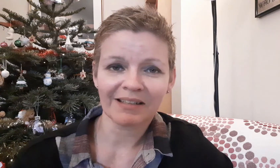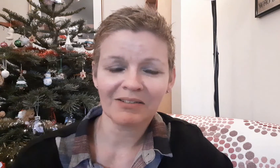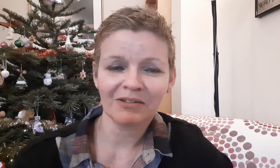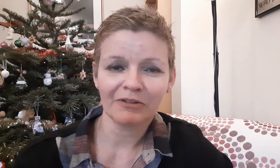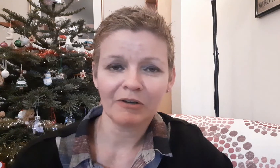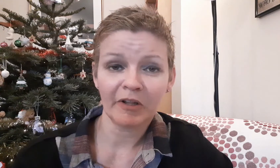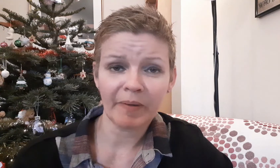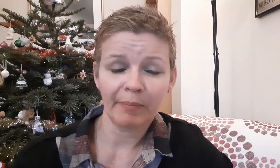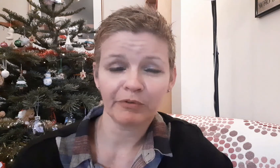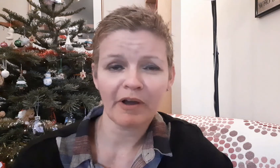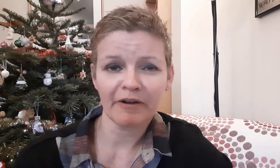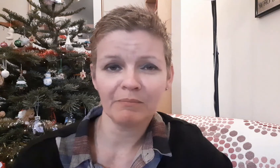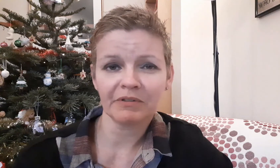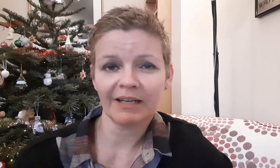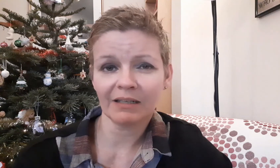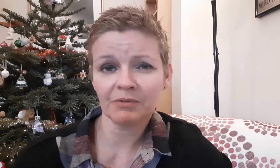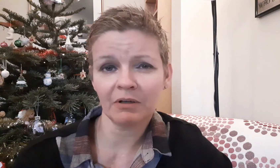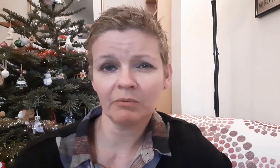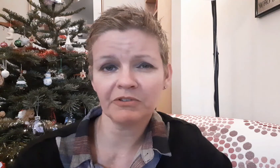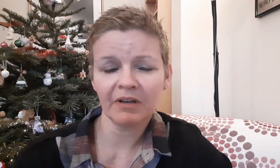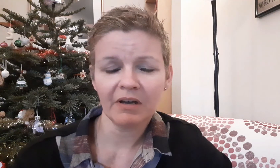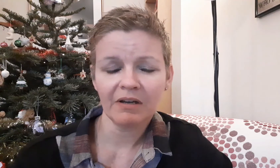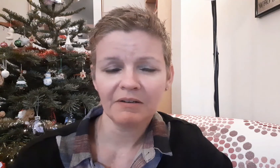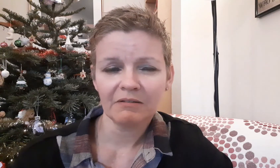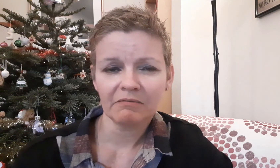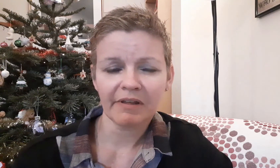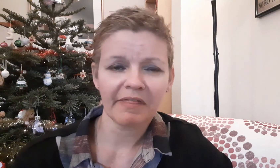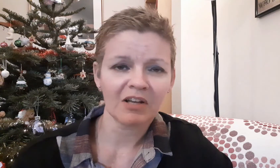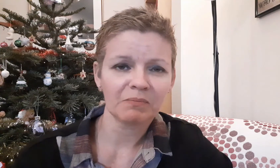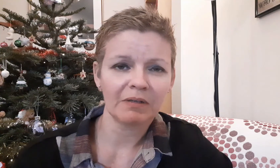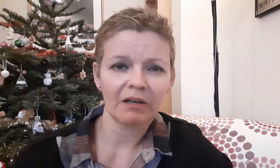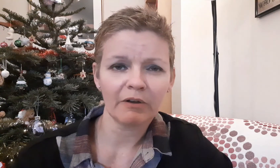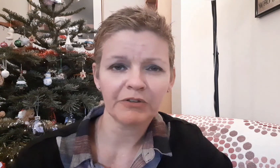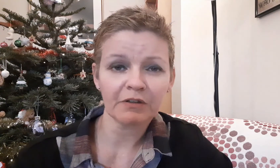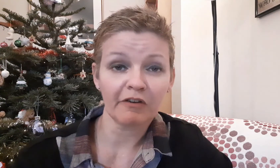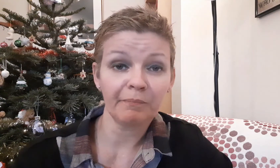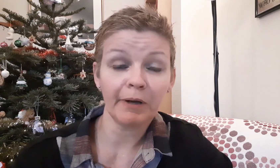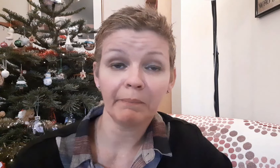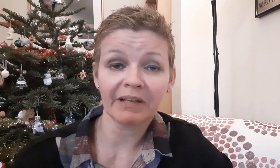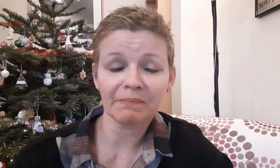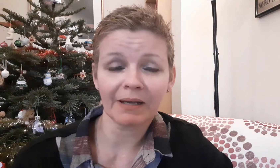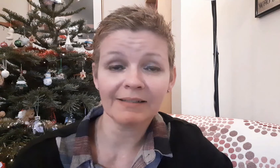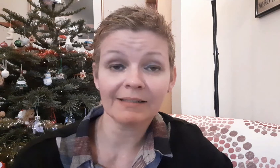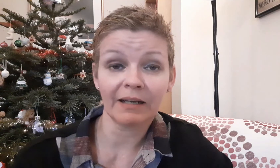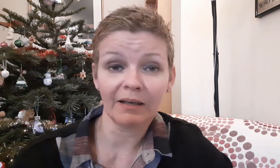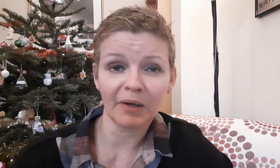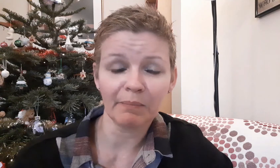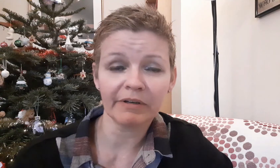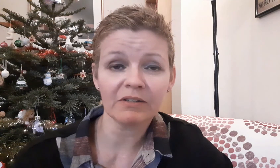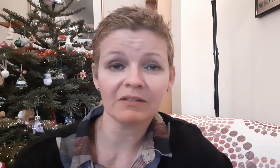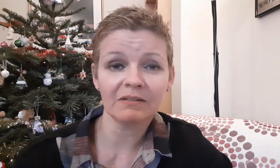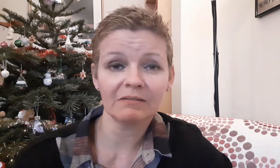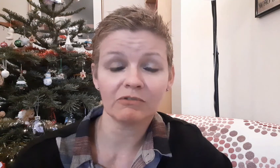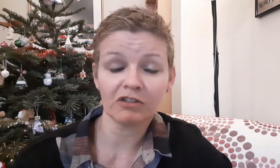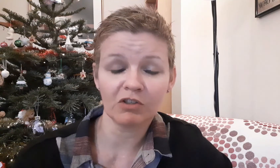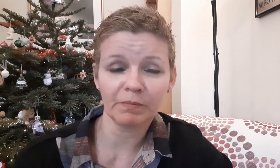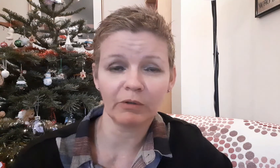to other people's homes and households, whether that's been a loss of public spaces like libraries, church